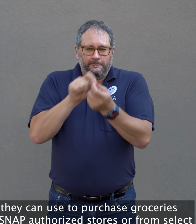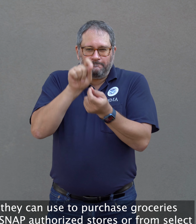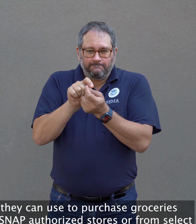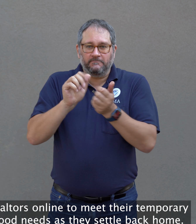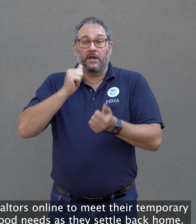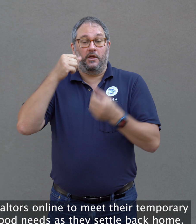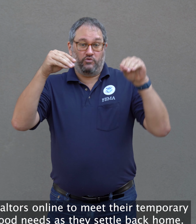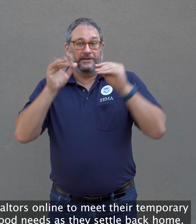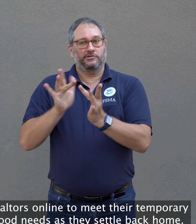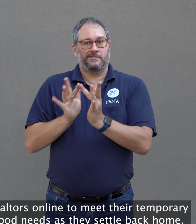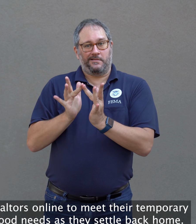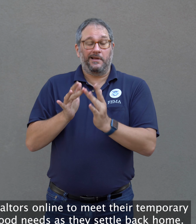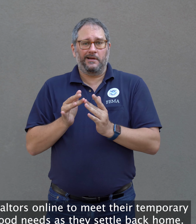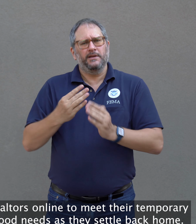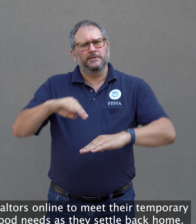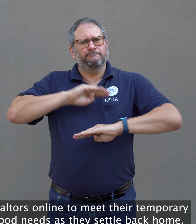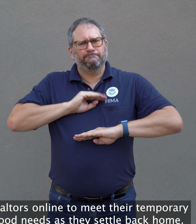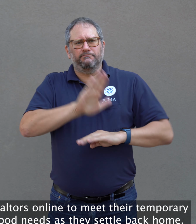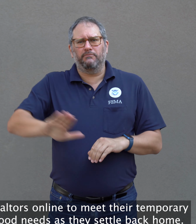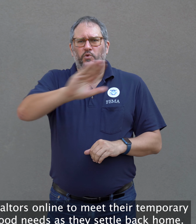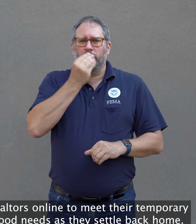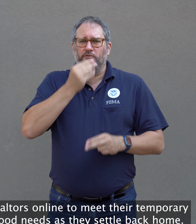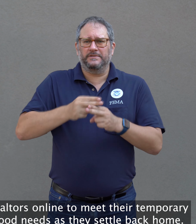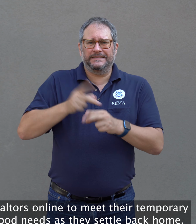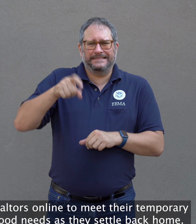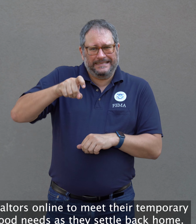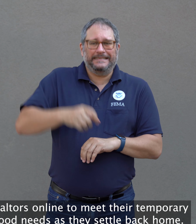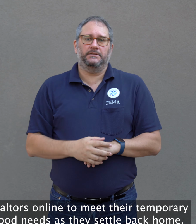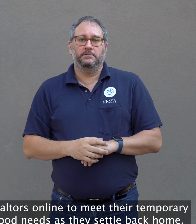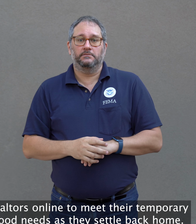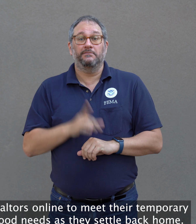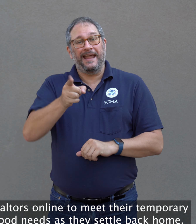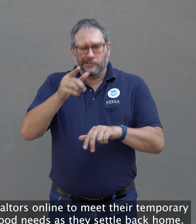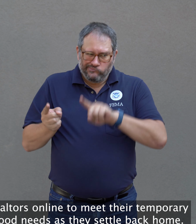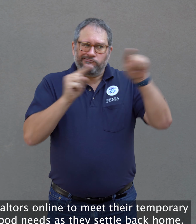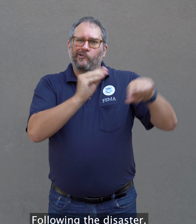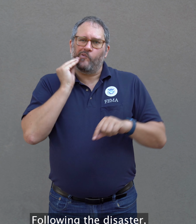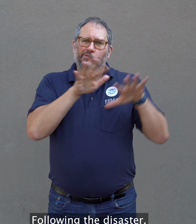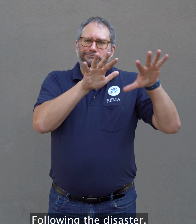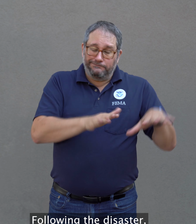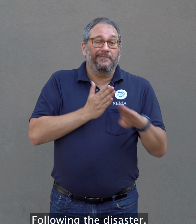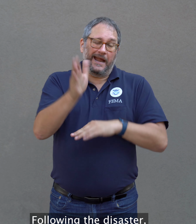select realtors online to meet their temporary food needs as they settle back home following the disaster.